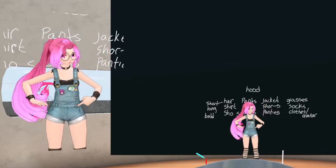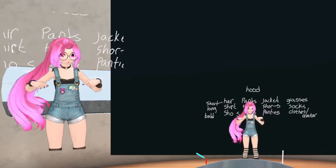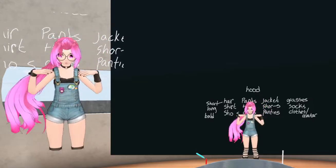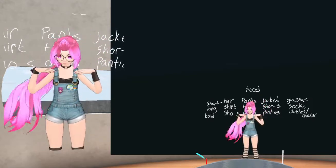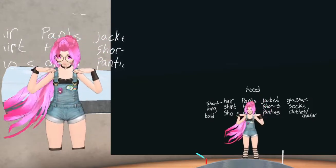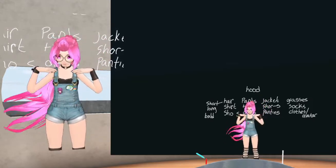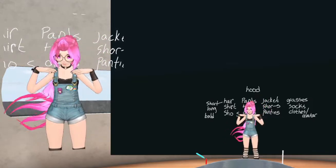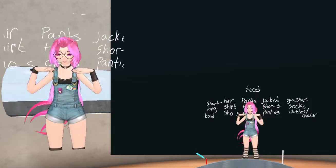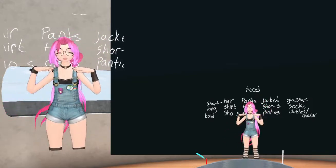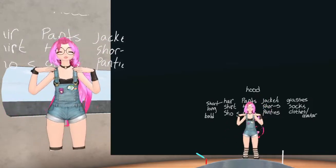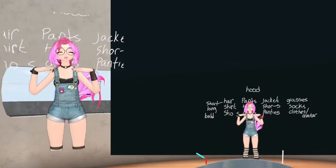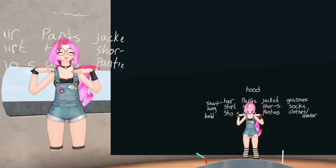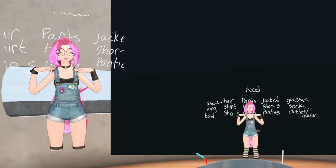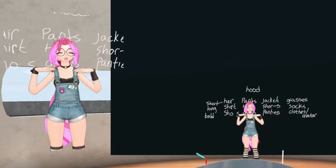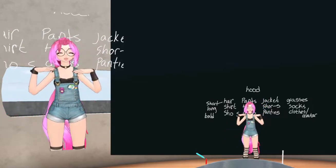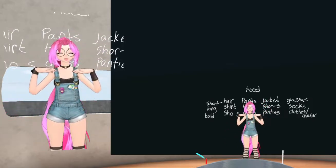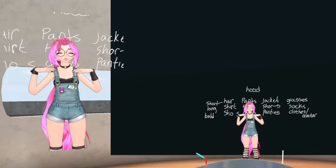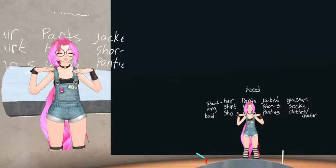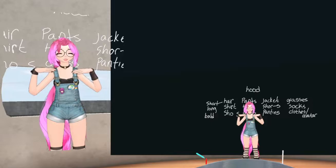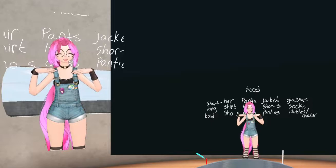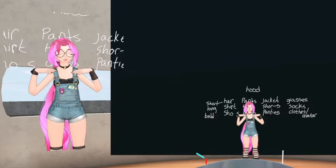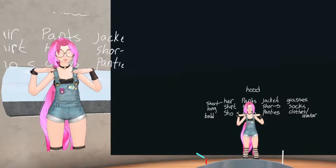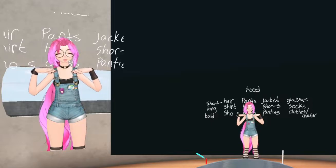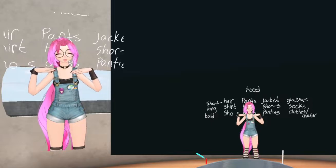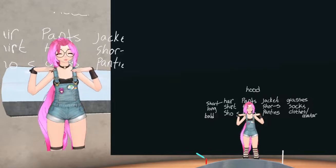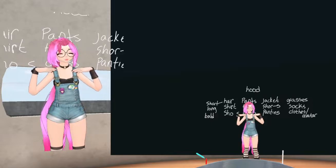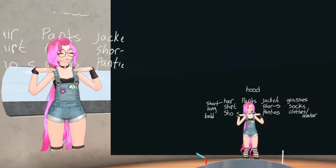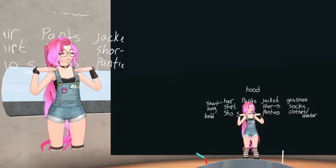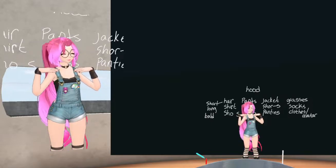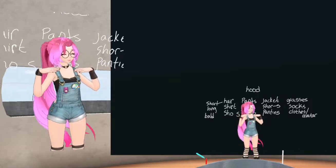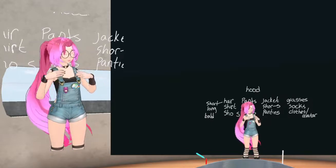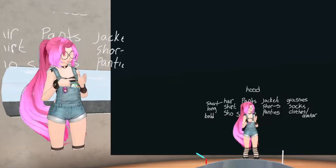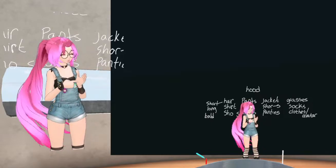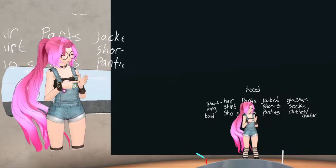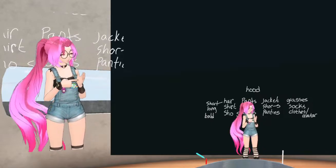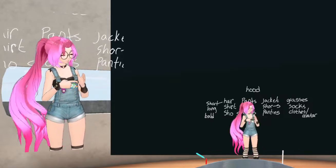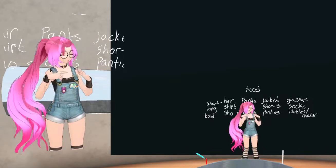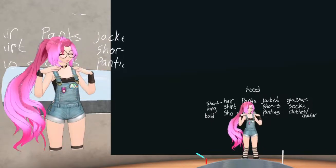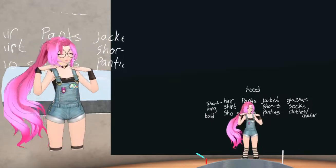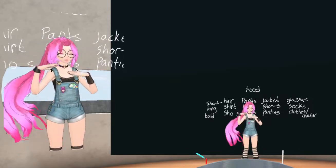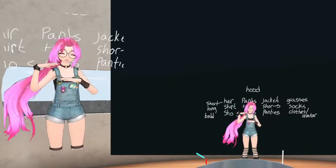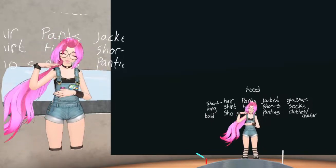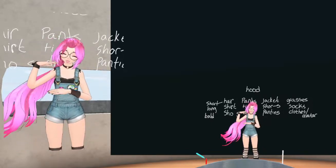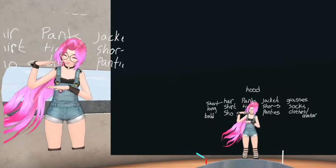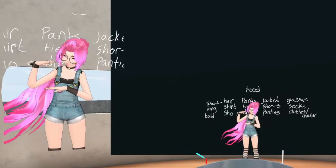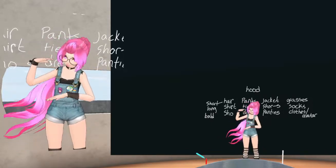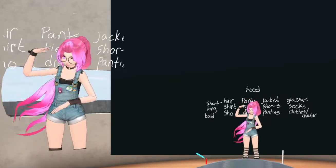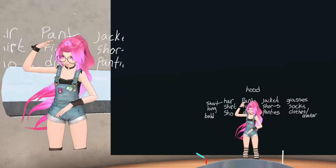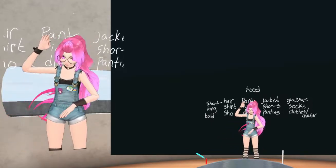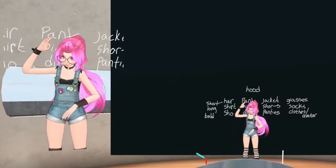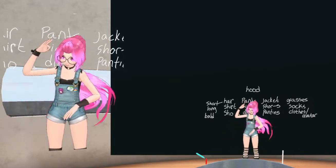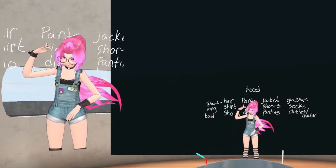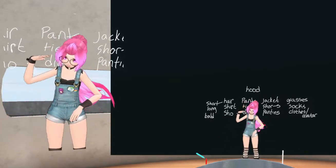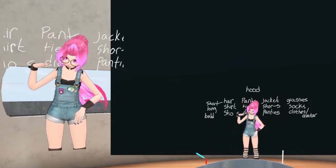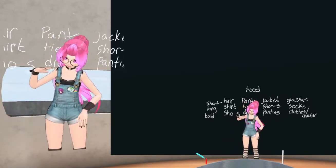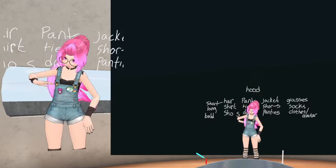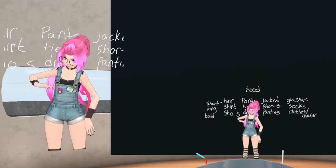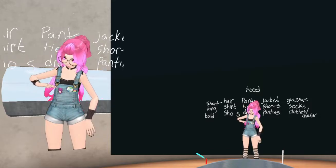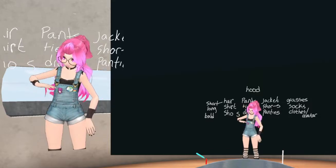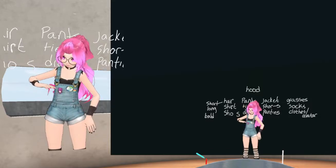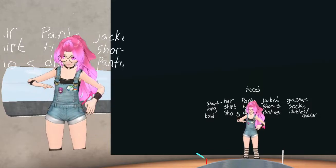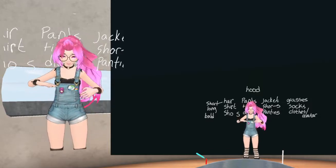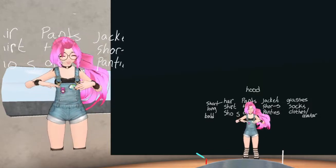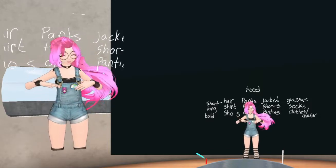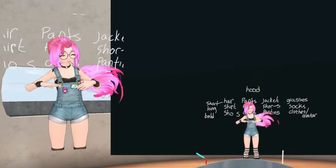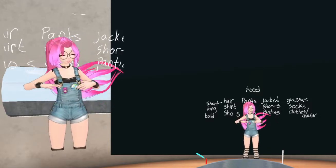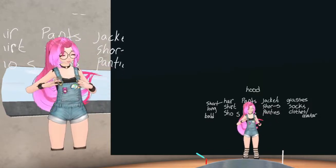here. Or if it's short hair, I think their hair stops about here. So you could show it. You say like, their hair is